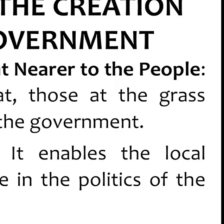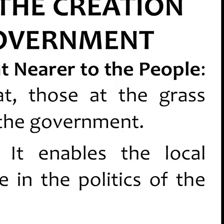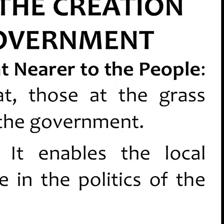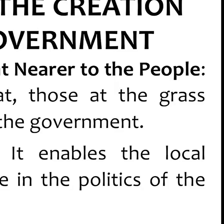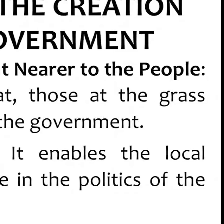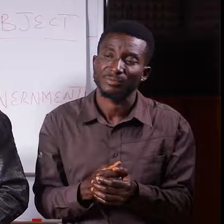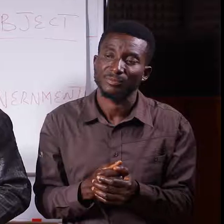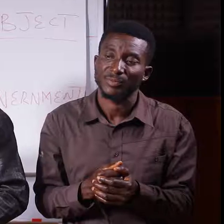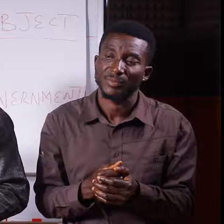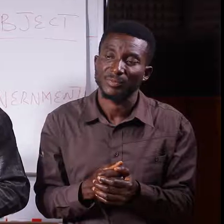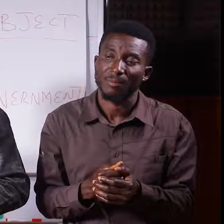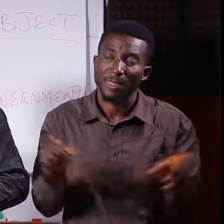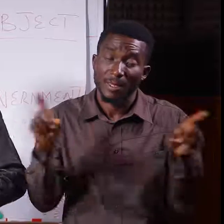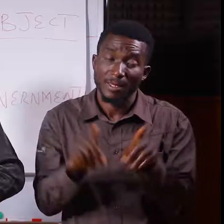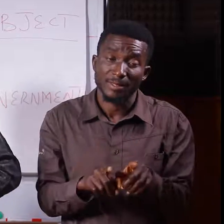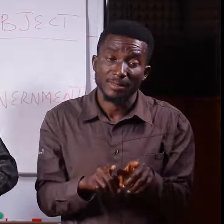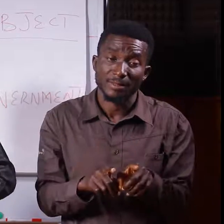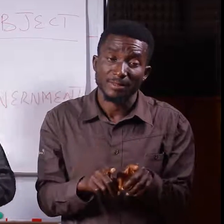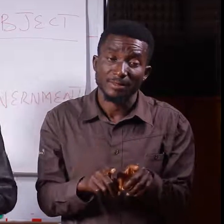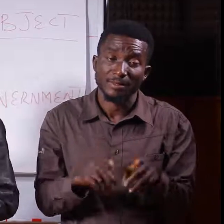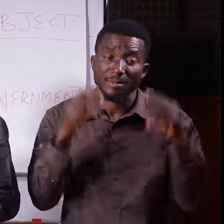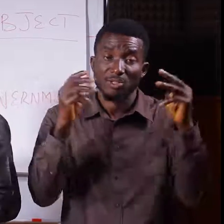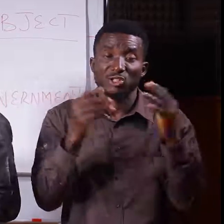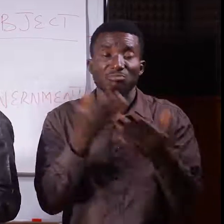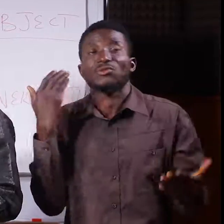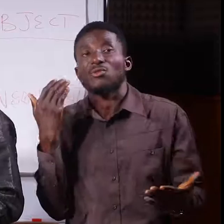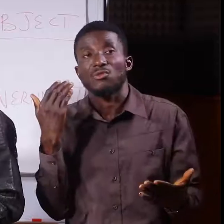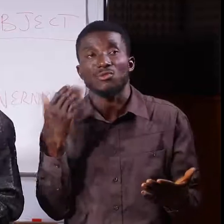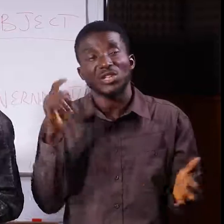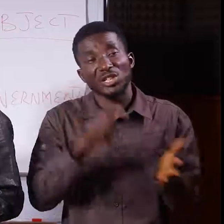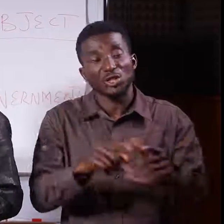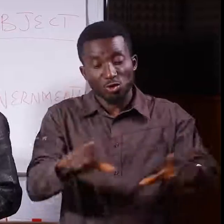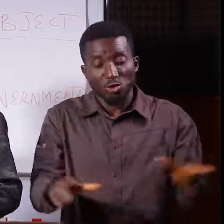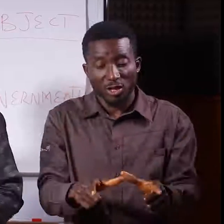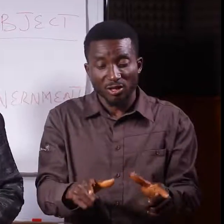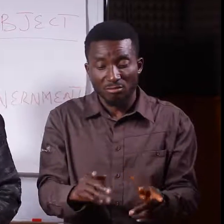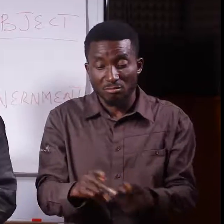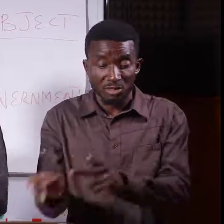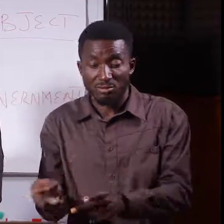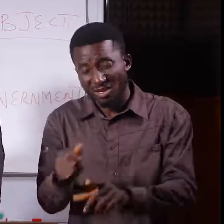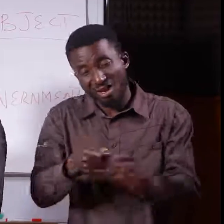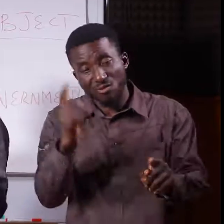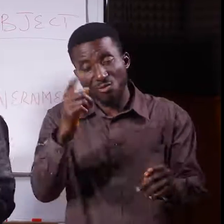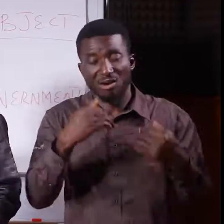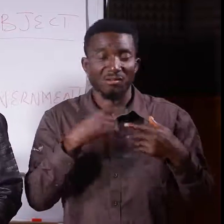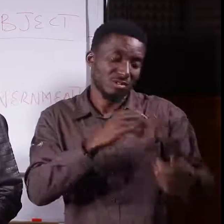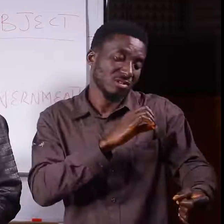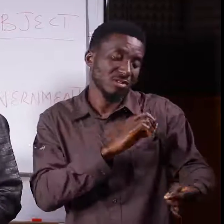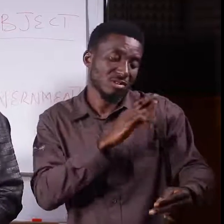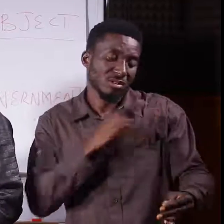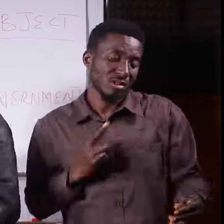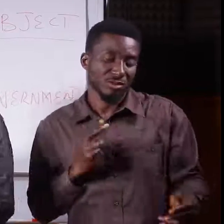their country. As mentioned earlier, this local participation, everybody has the right to